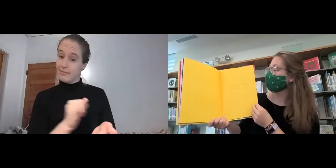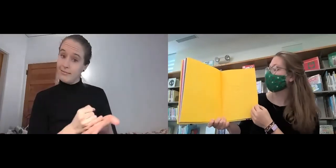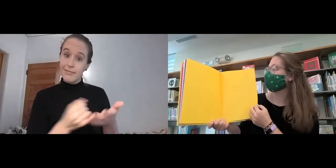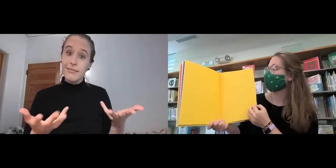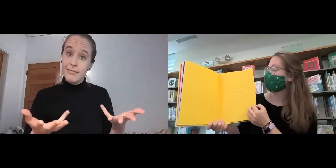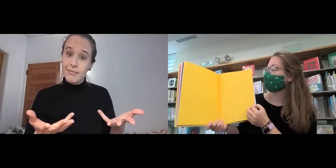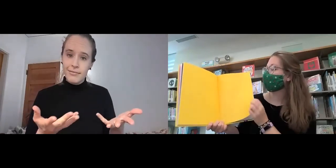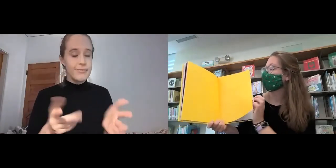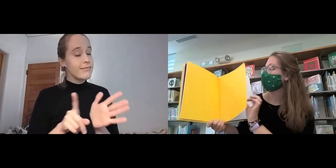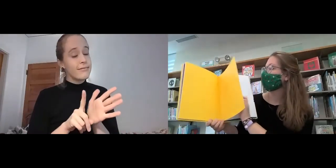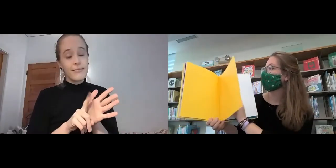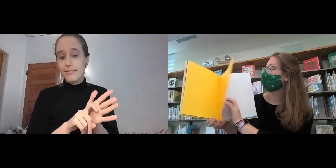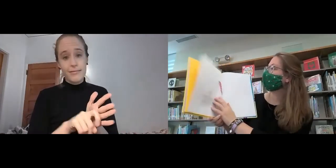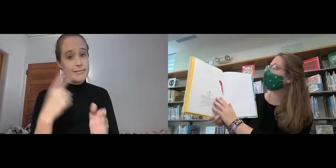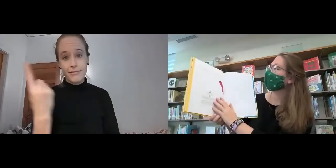worms.